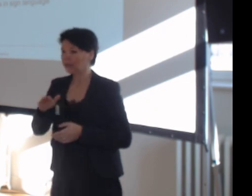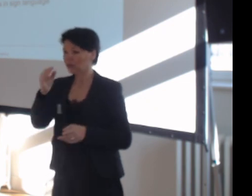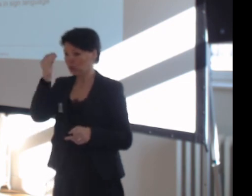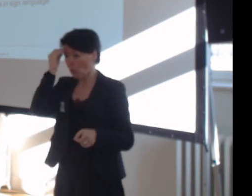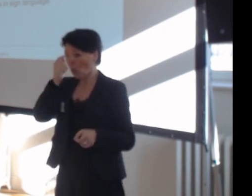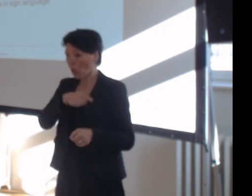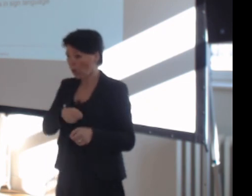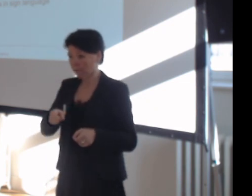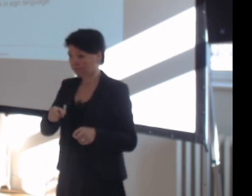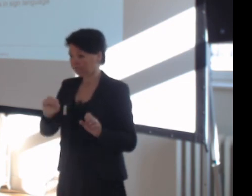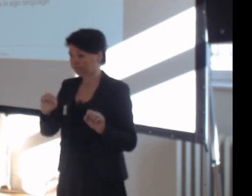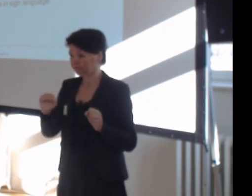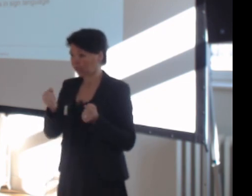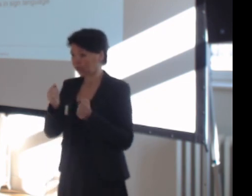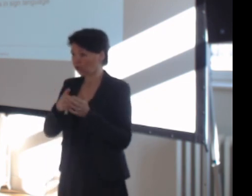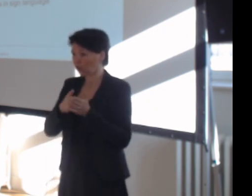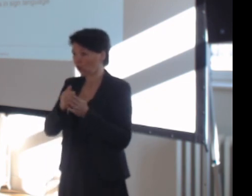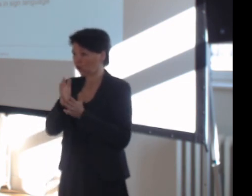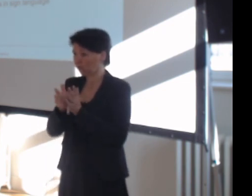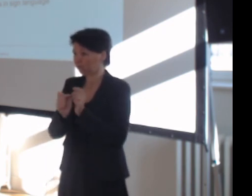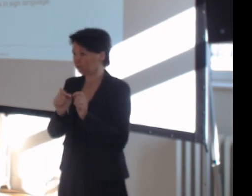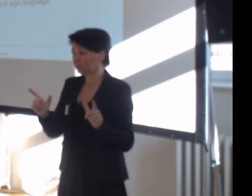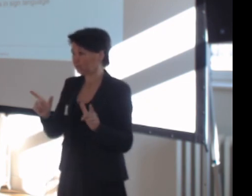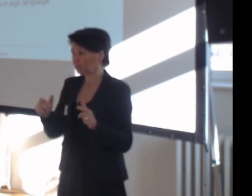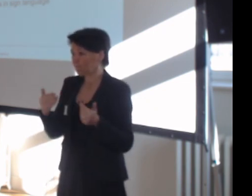not able to use their sign language.